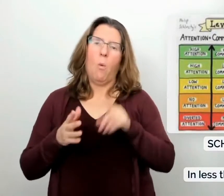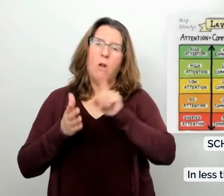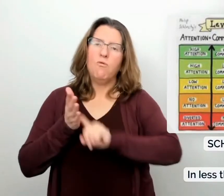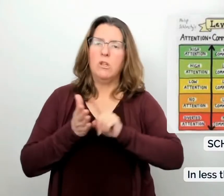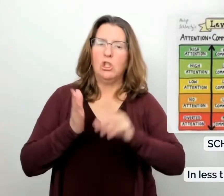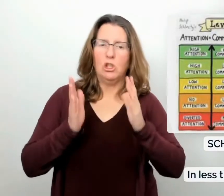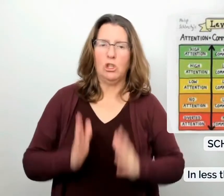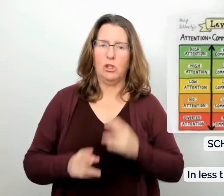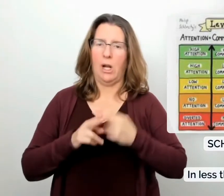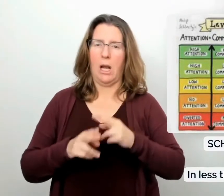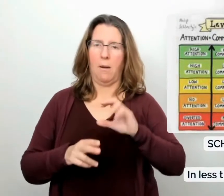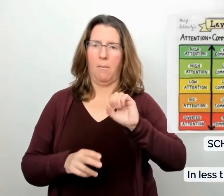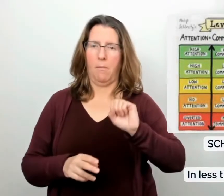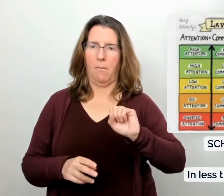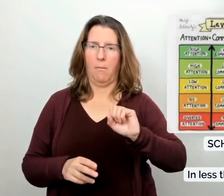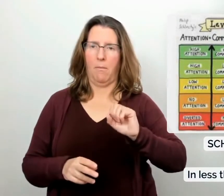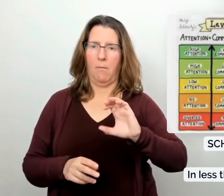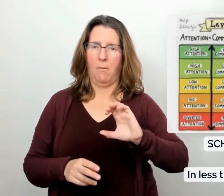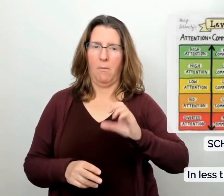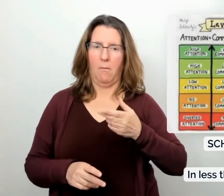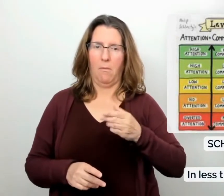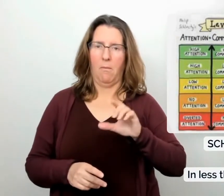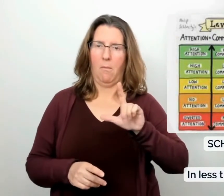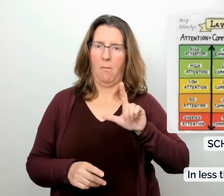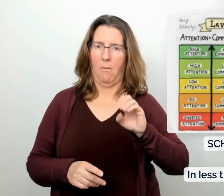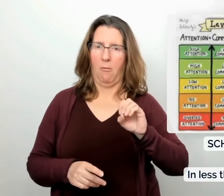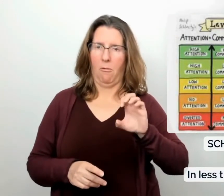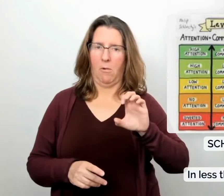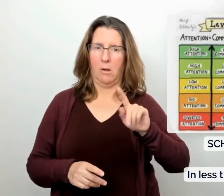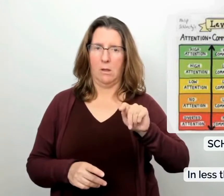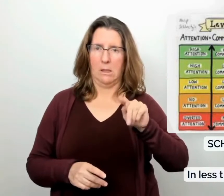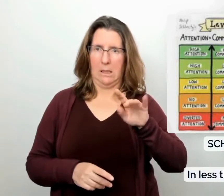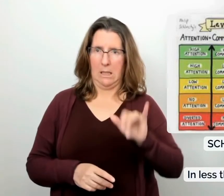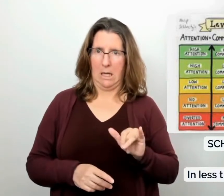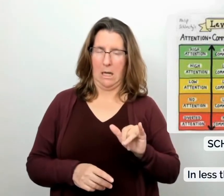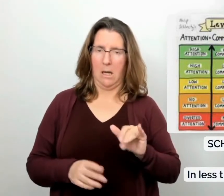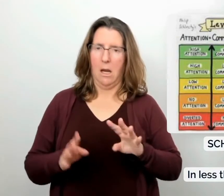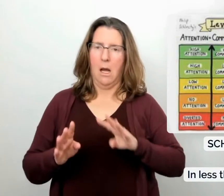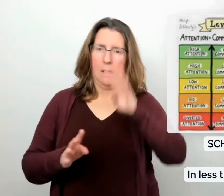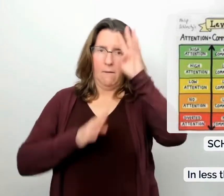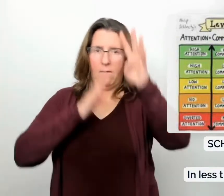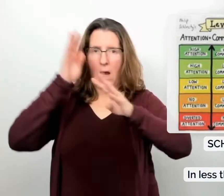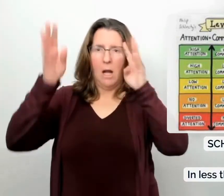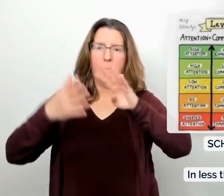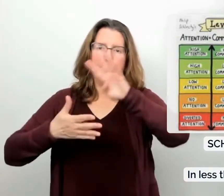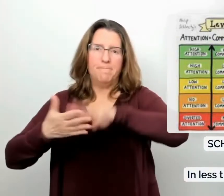Based on research, Schlechte developed this levels of engagement table